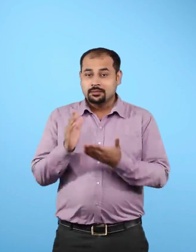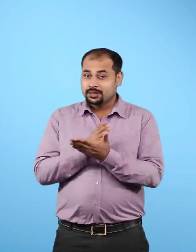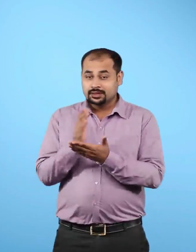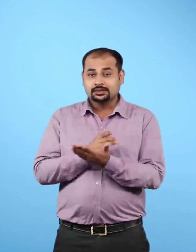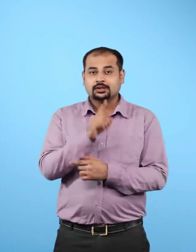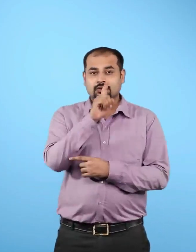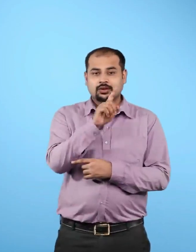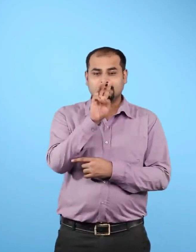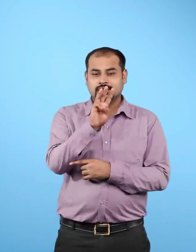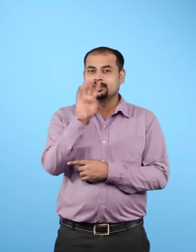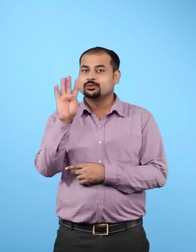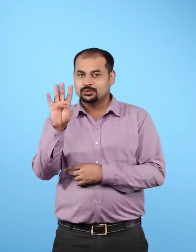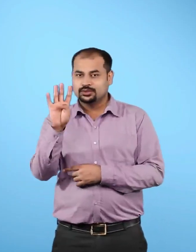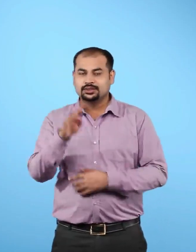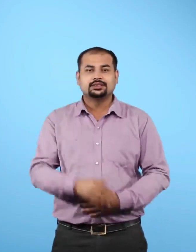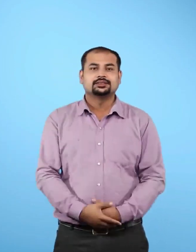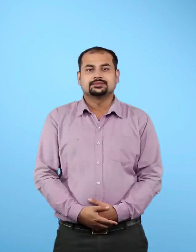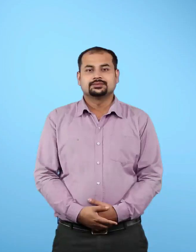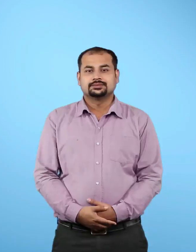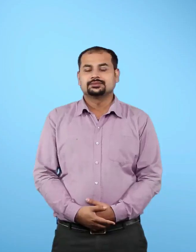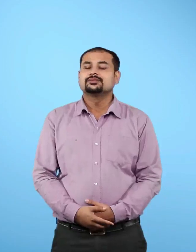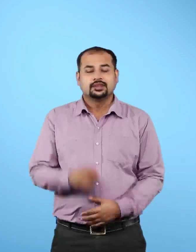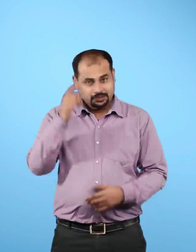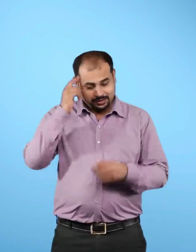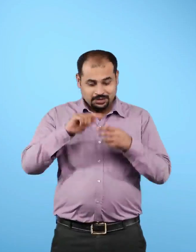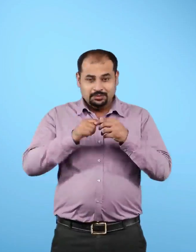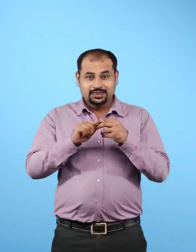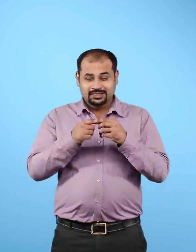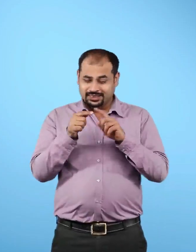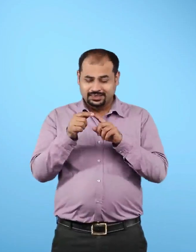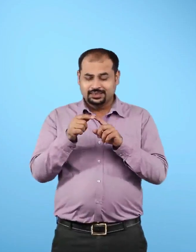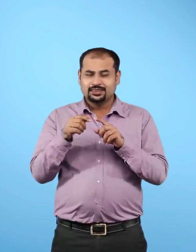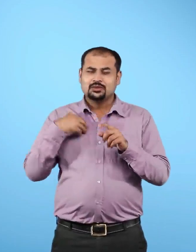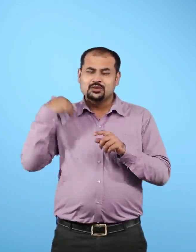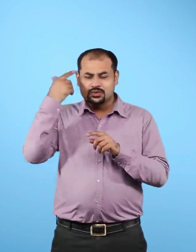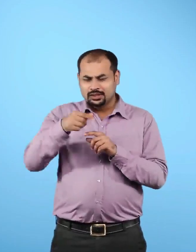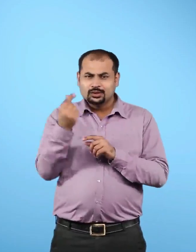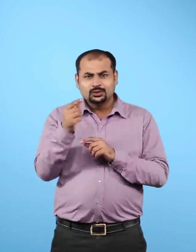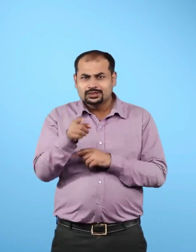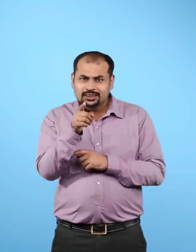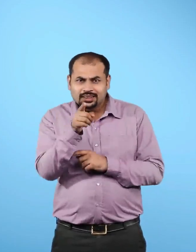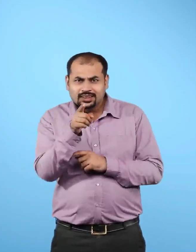Page 134. What was the length of the smallest pencil you have